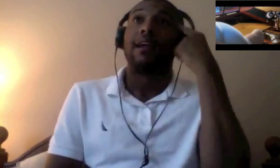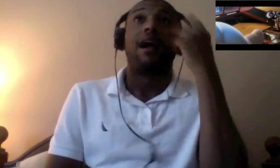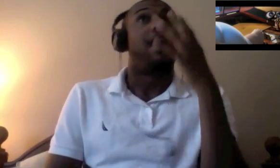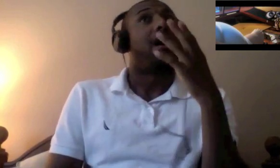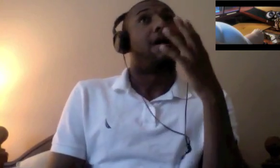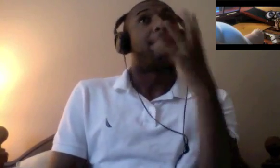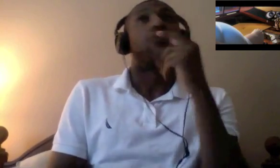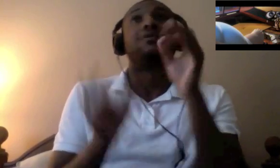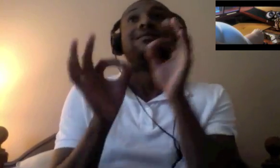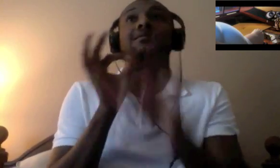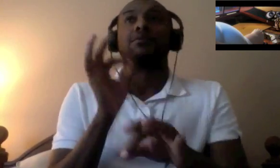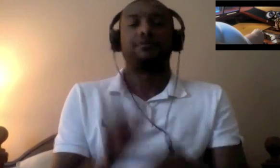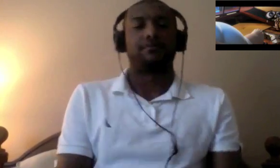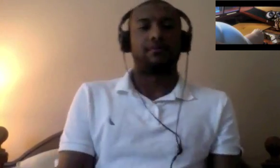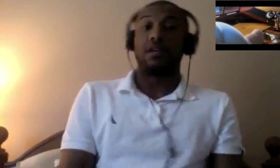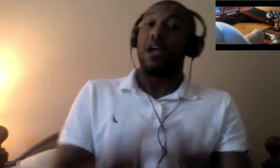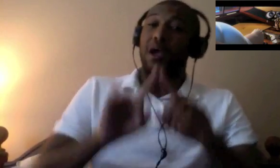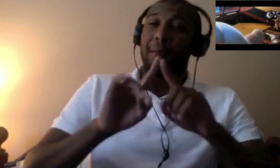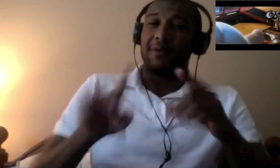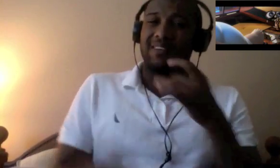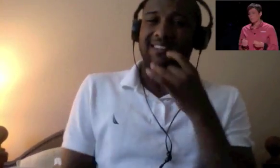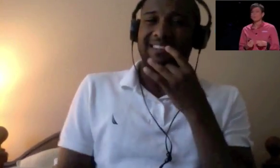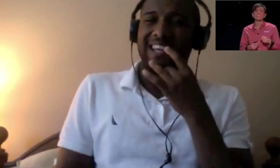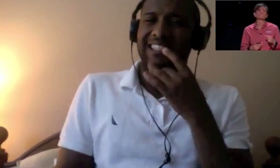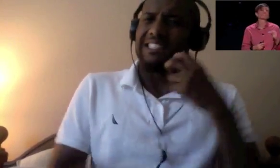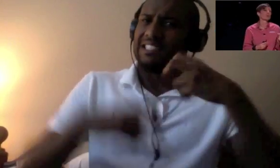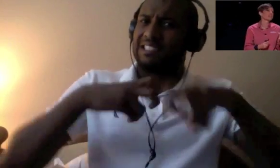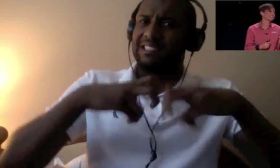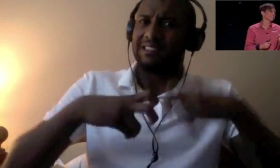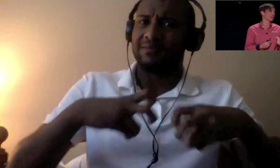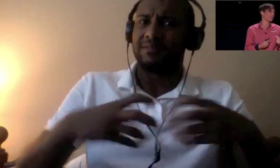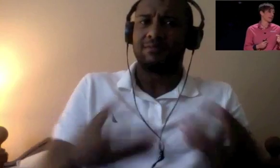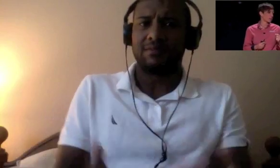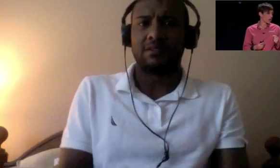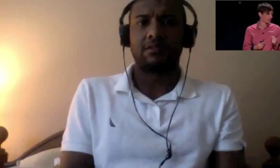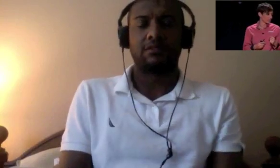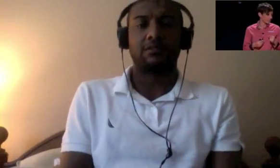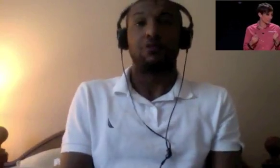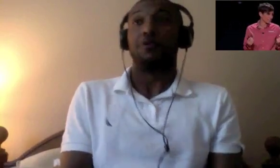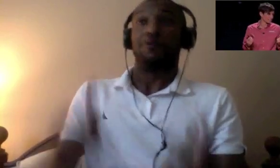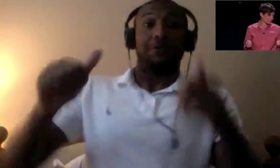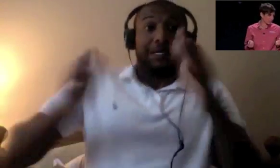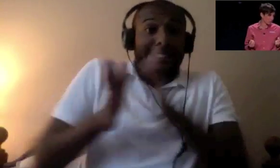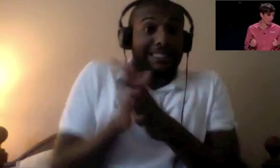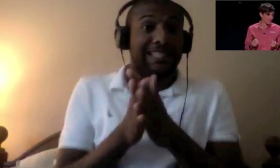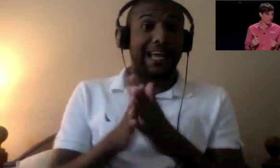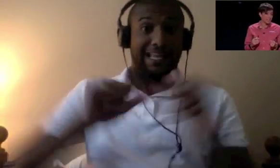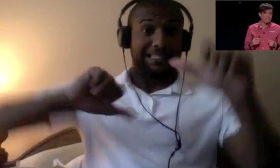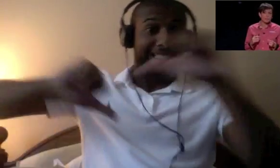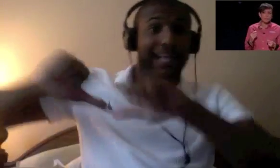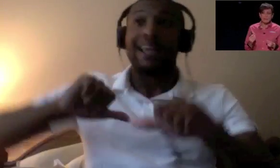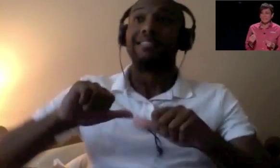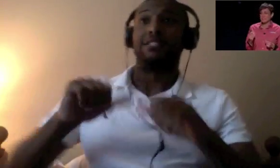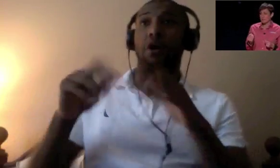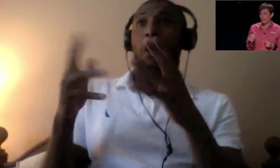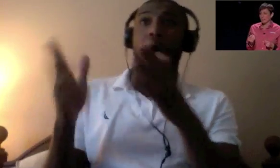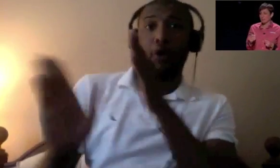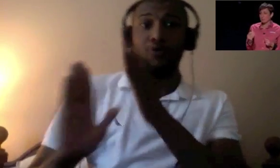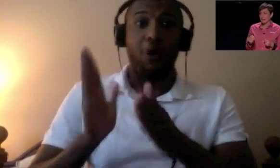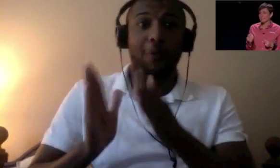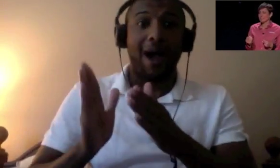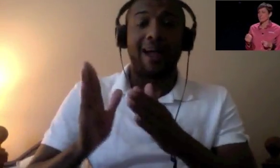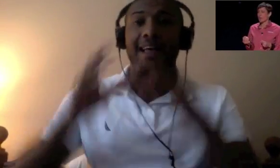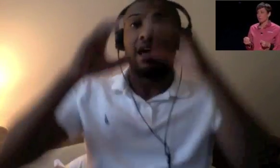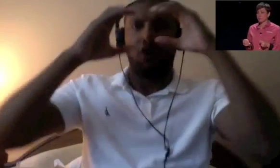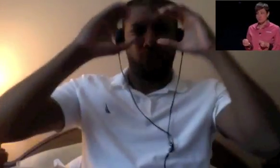when he came into lighting, we knew we had a big problem. We got so geeked out on making Wally this convincing robot that we made his